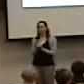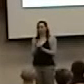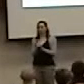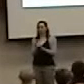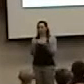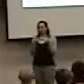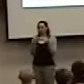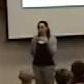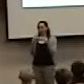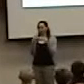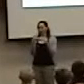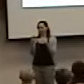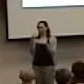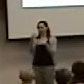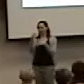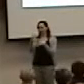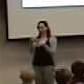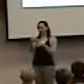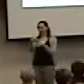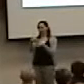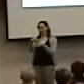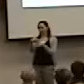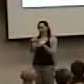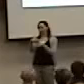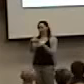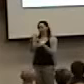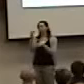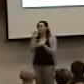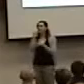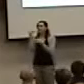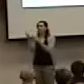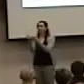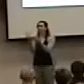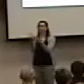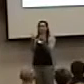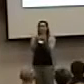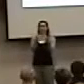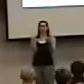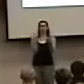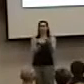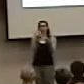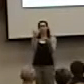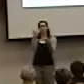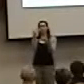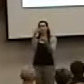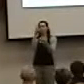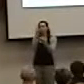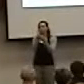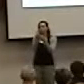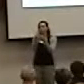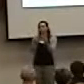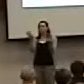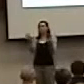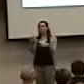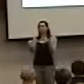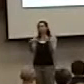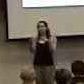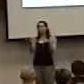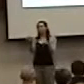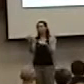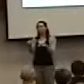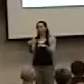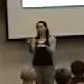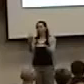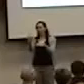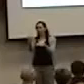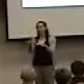So leadership. Well, the thing is, if each one of us knew exactly what to do, when to do it, how to do it, where